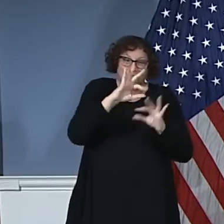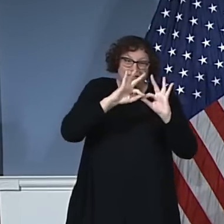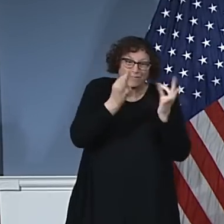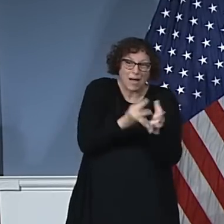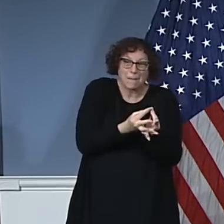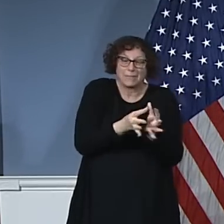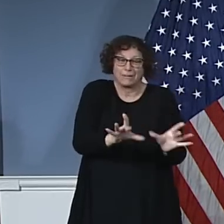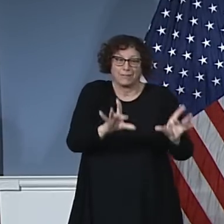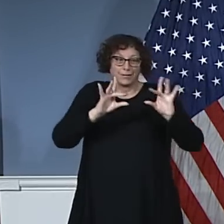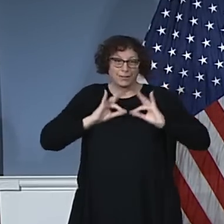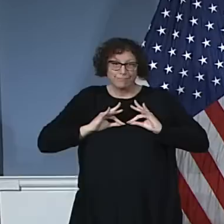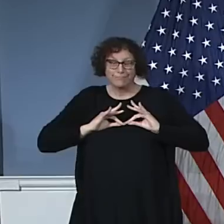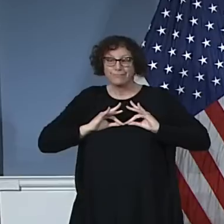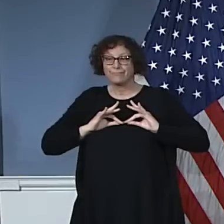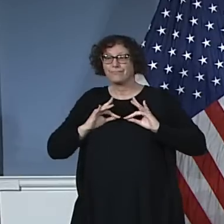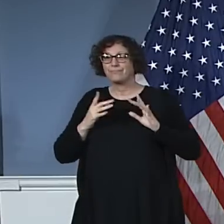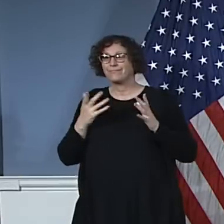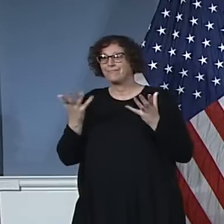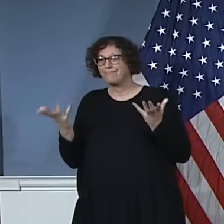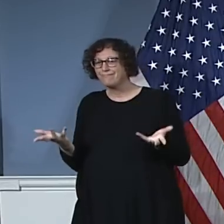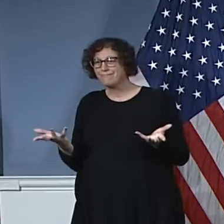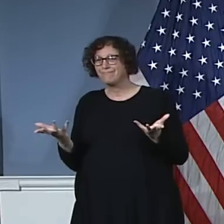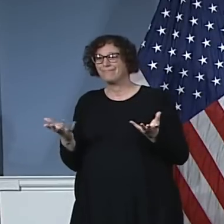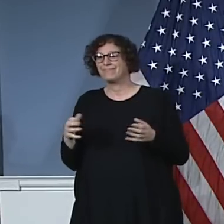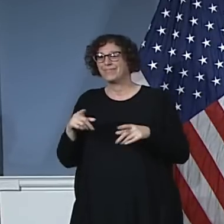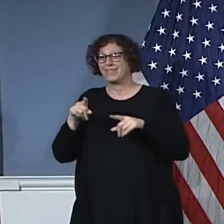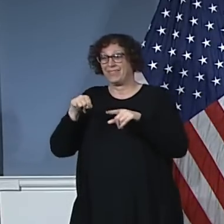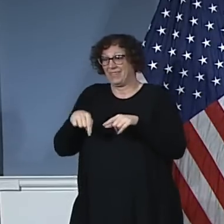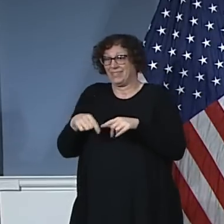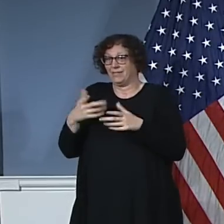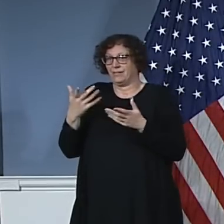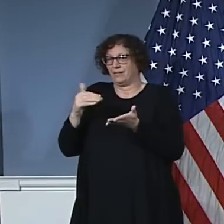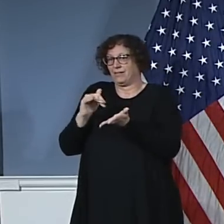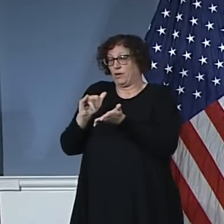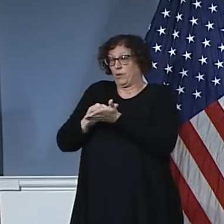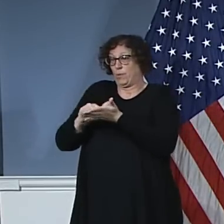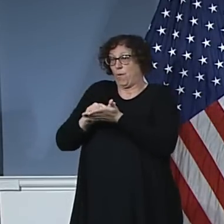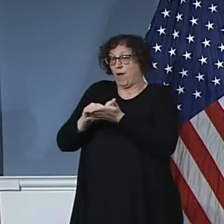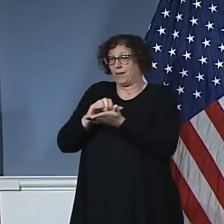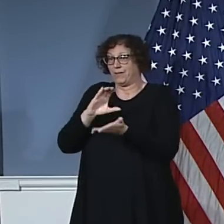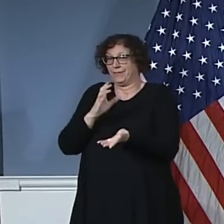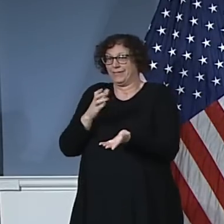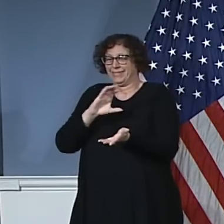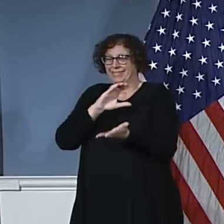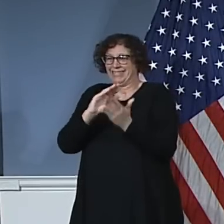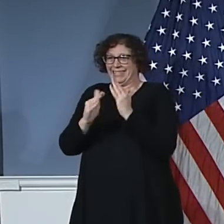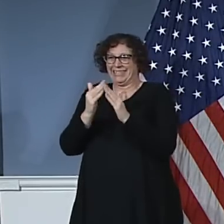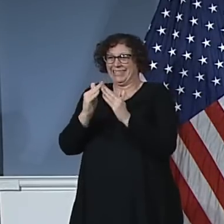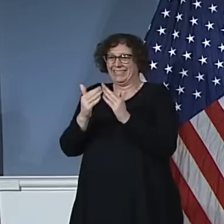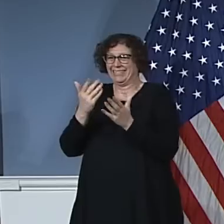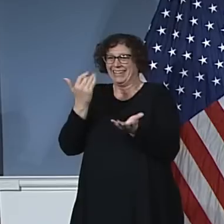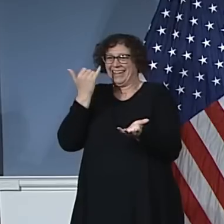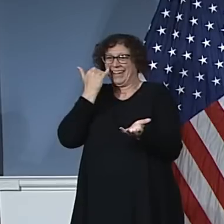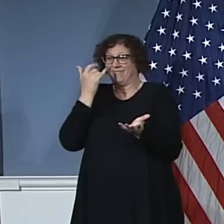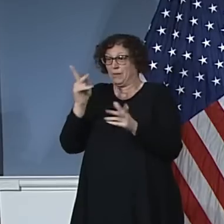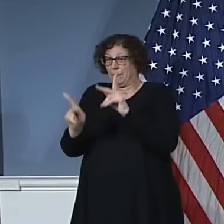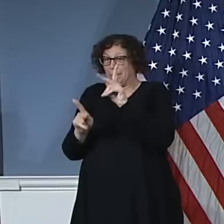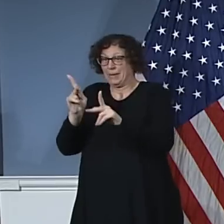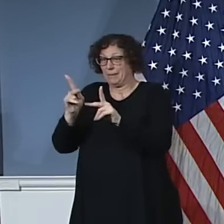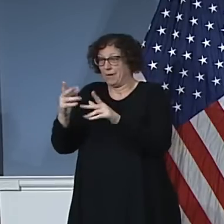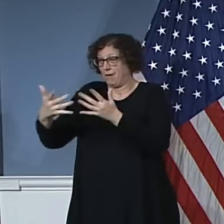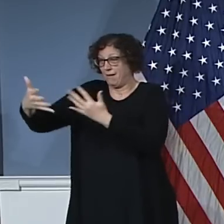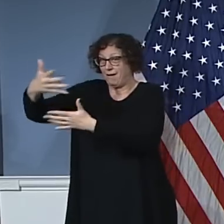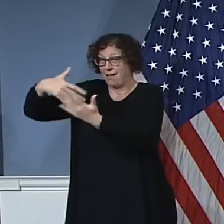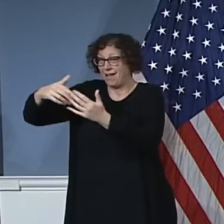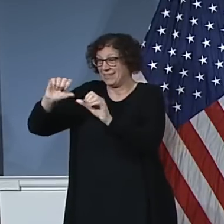society contracts this disease, and, you know, so do we. In terms of the testing, the numbers are going